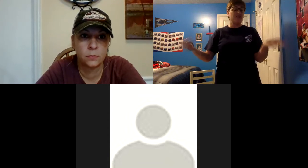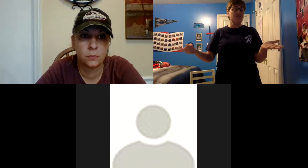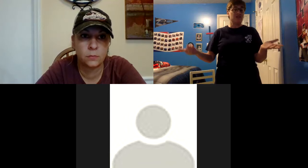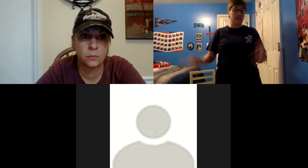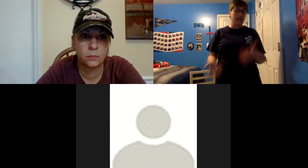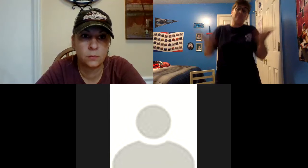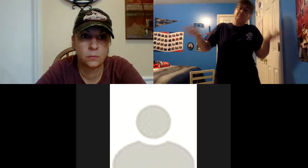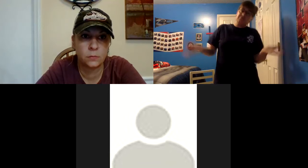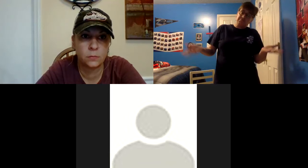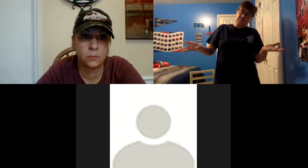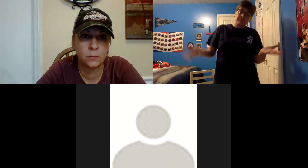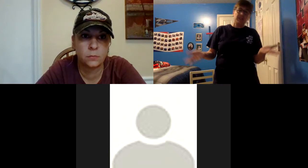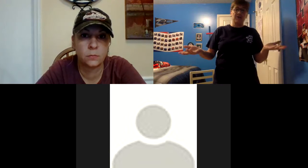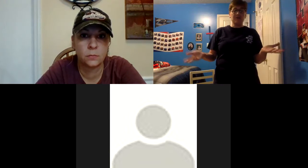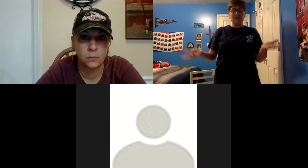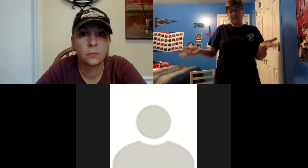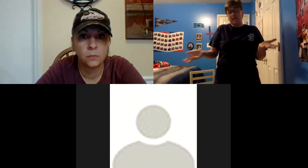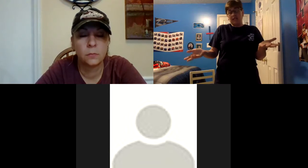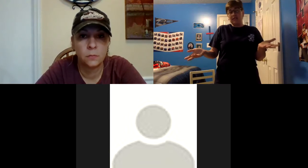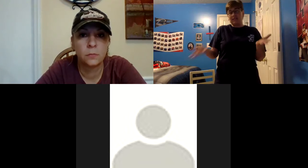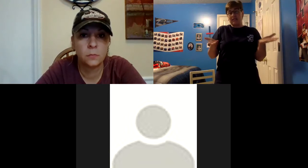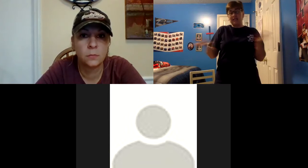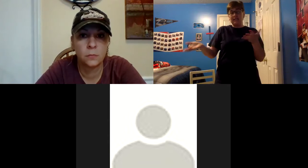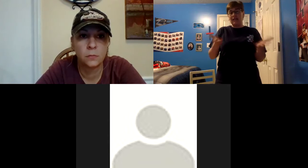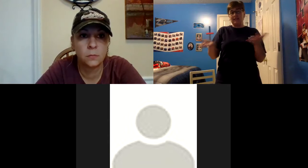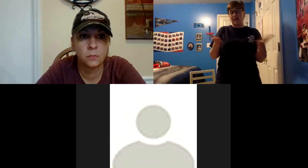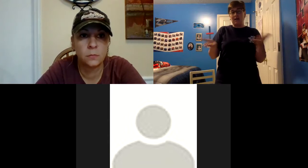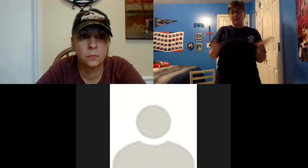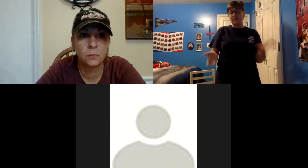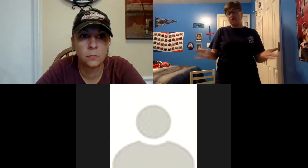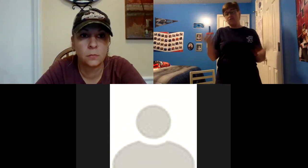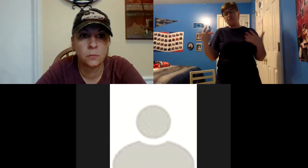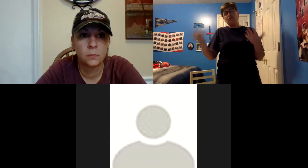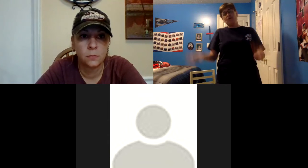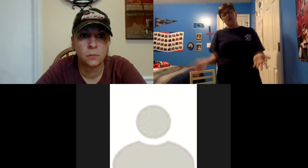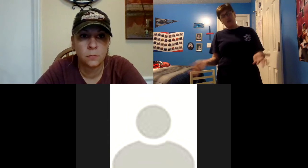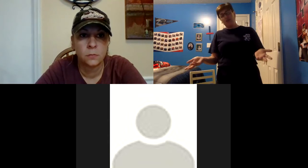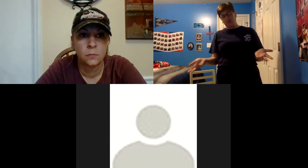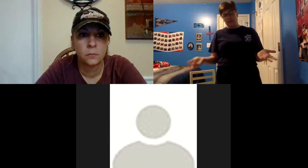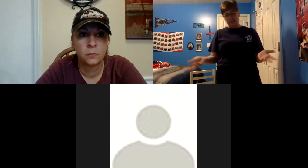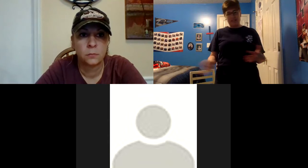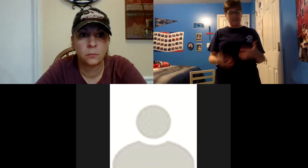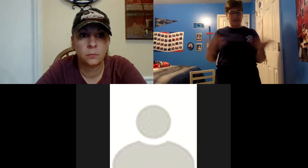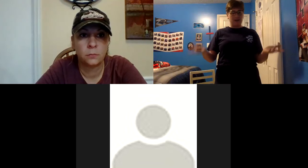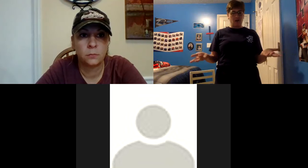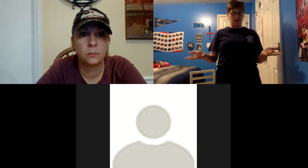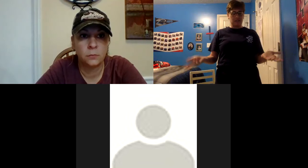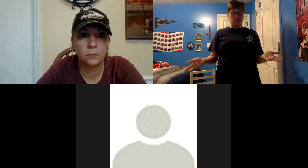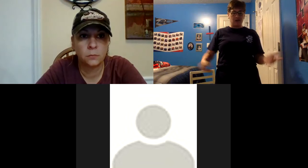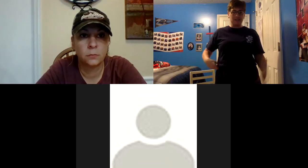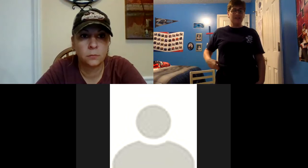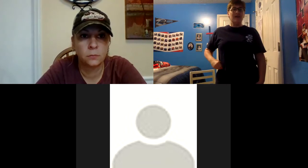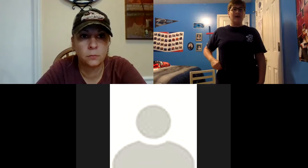have you finished today? You know, I mean, it is kind of synonymous. So you could use it. It's not like all